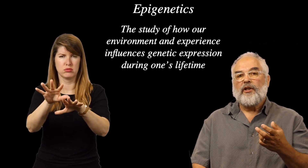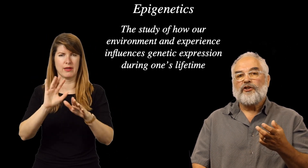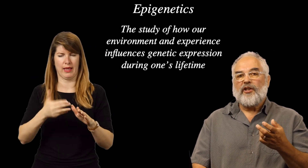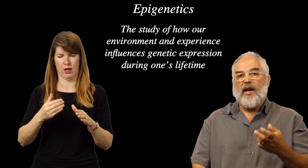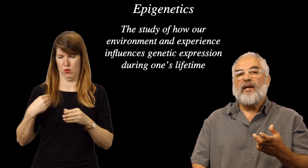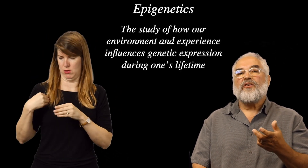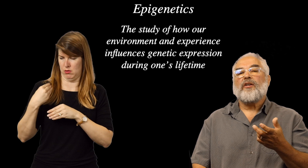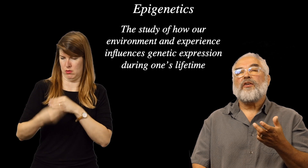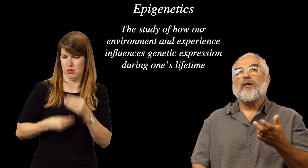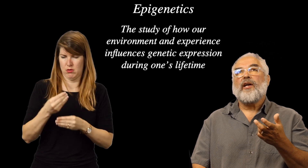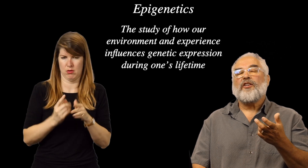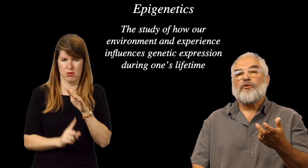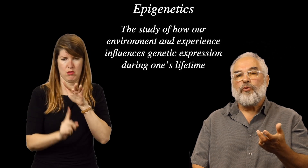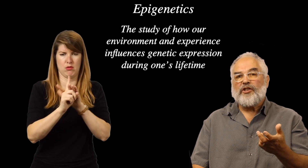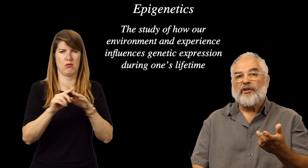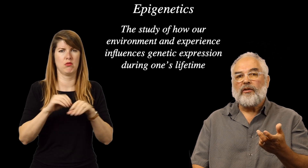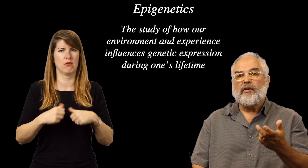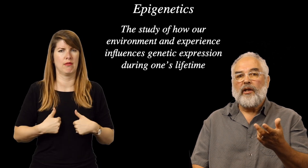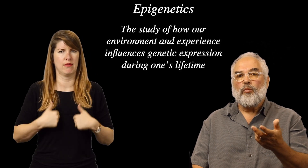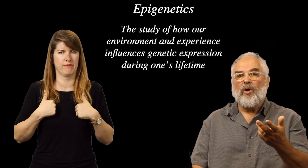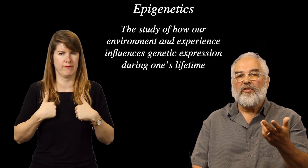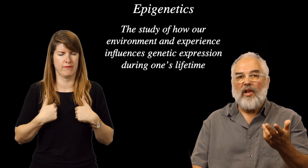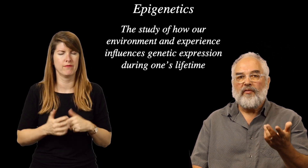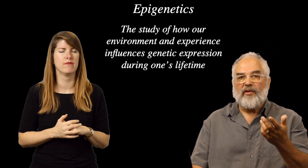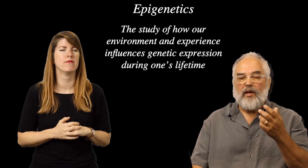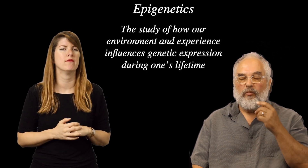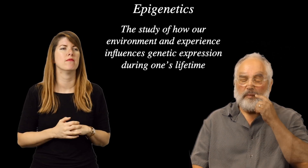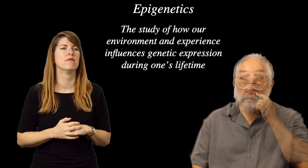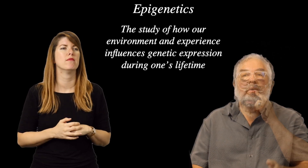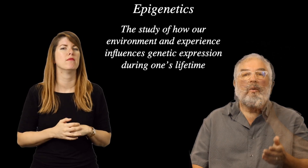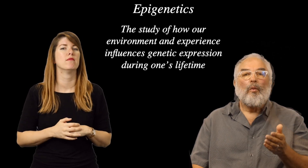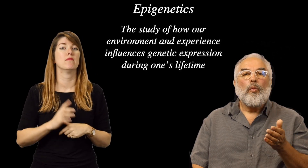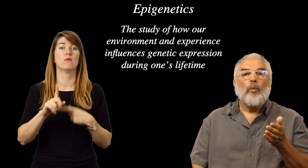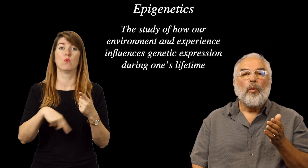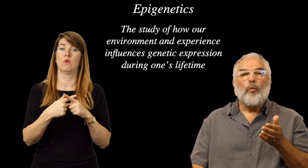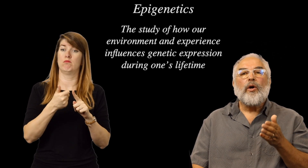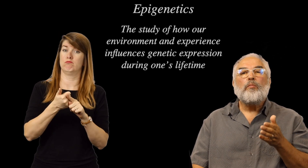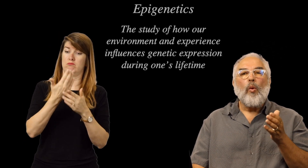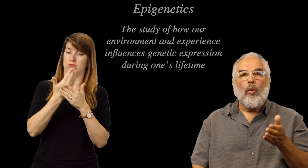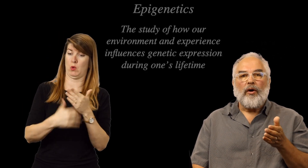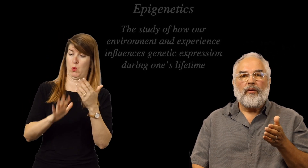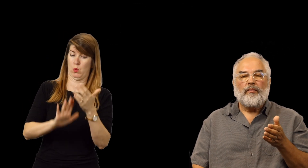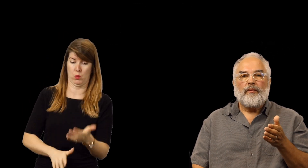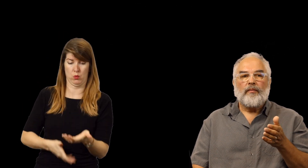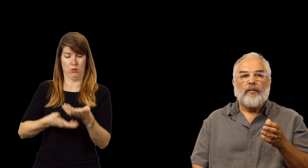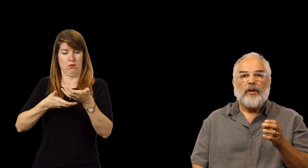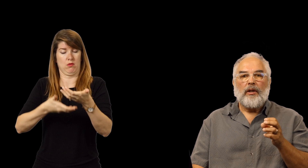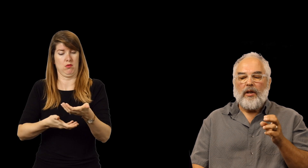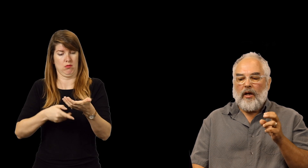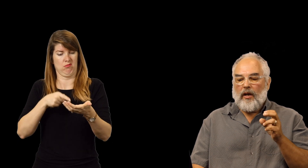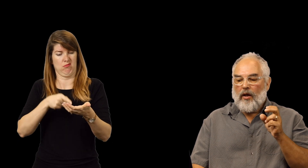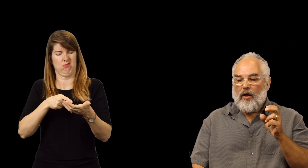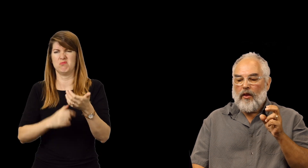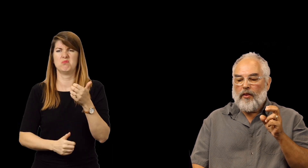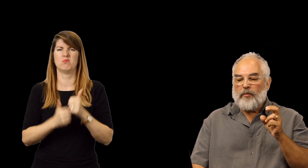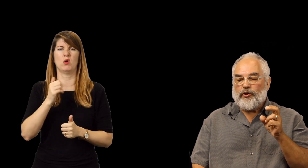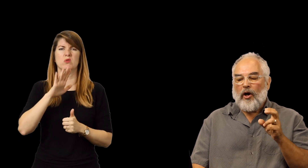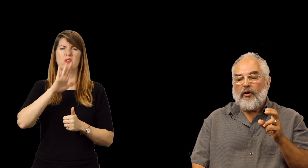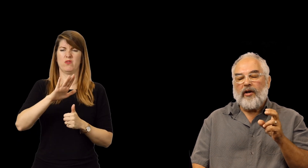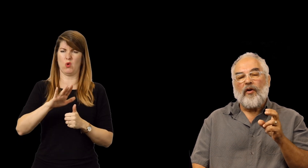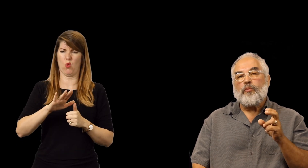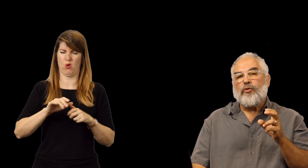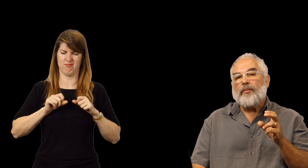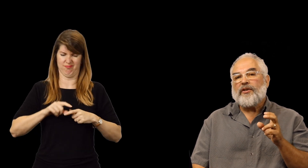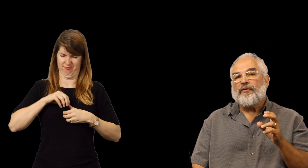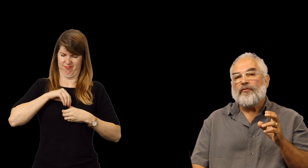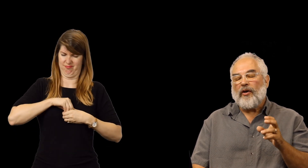influences genetic expression in one's lifetime. When we're born, the